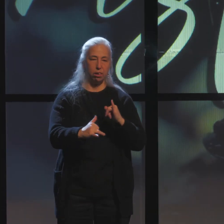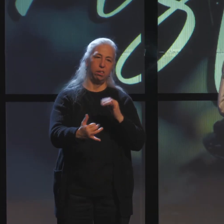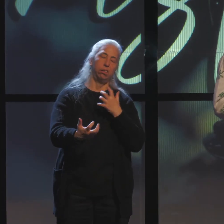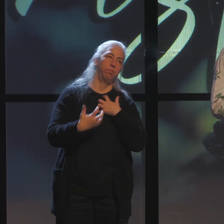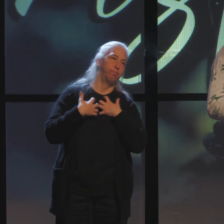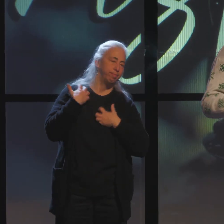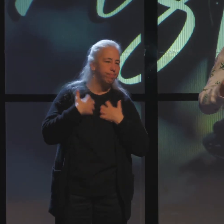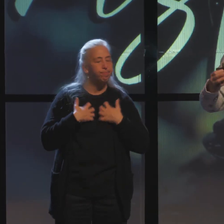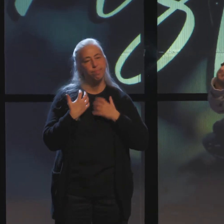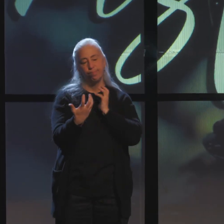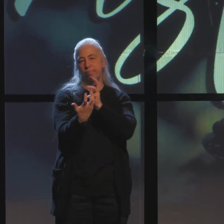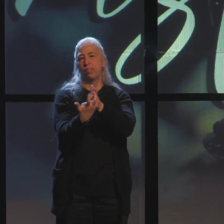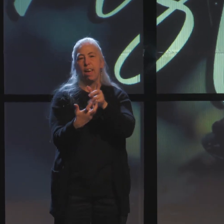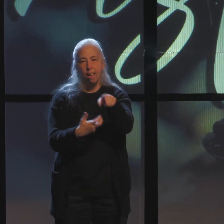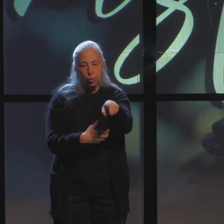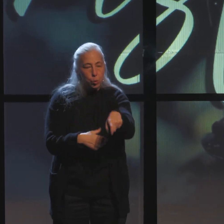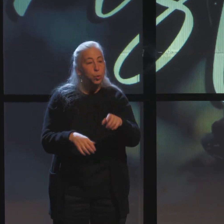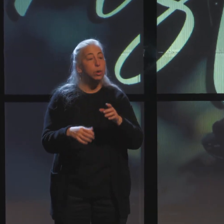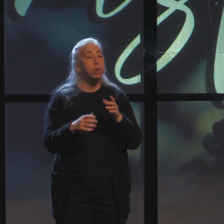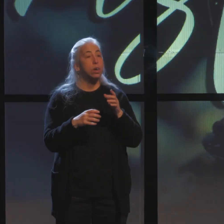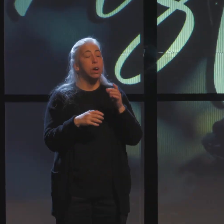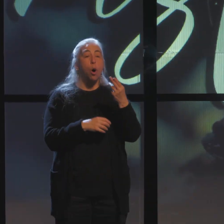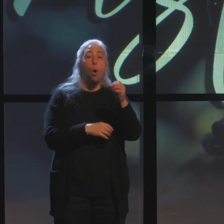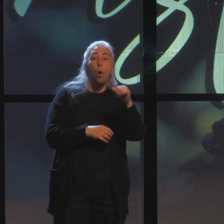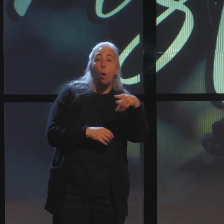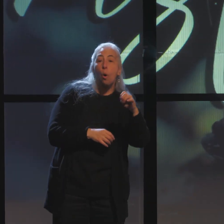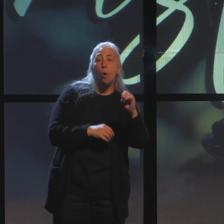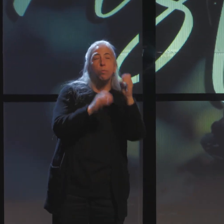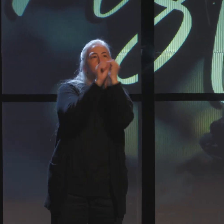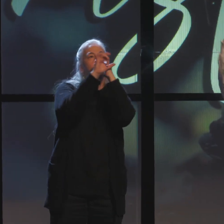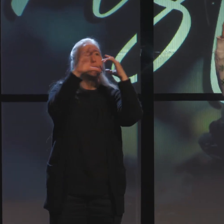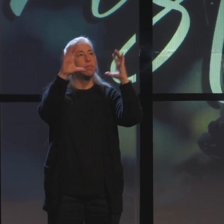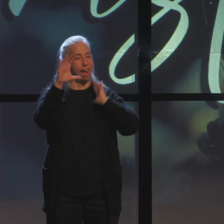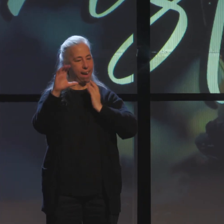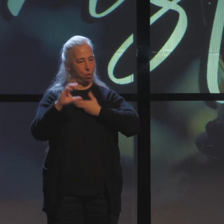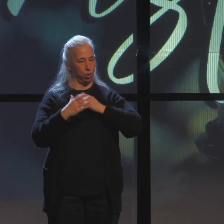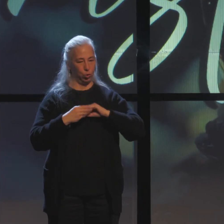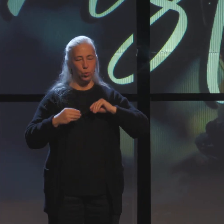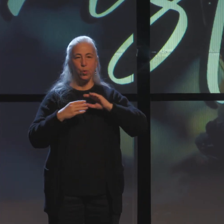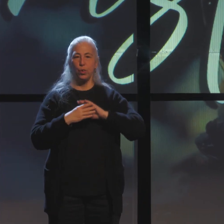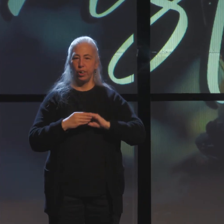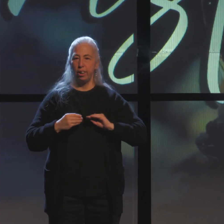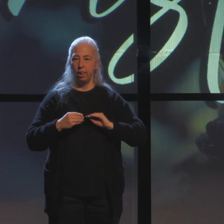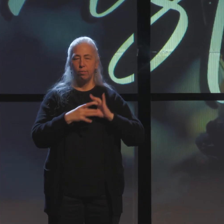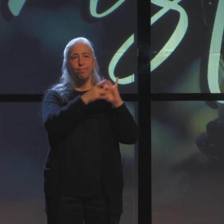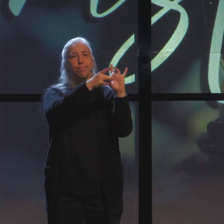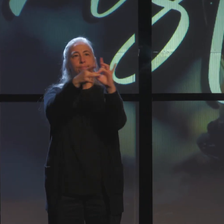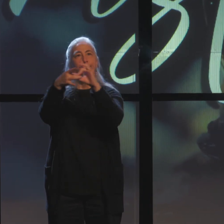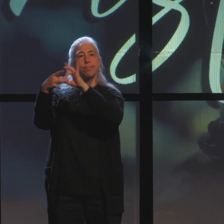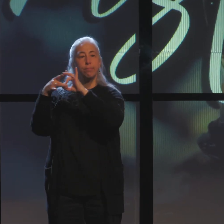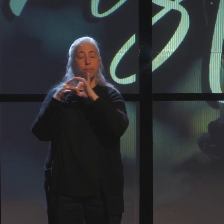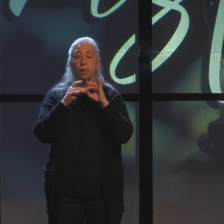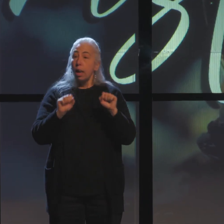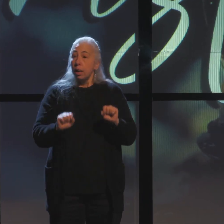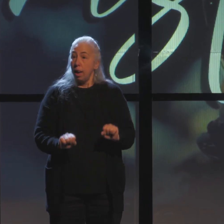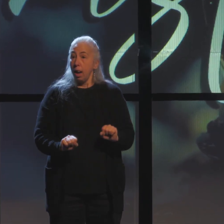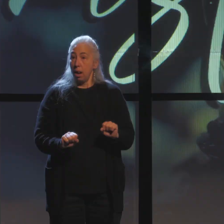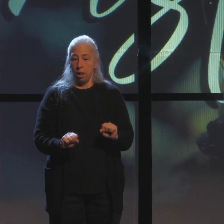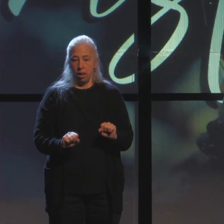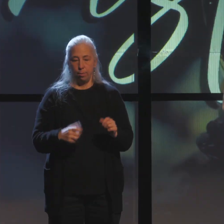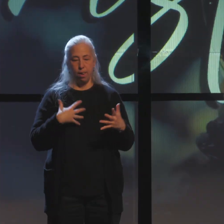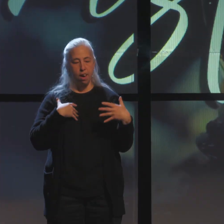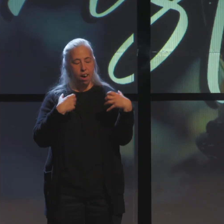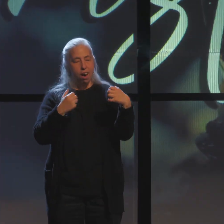to. They're the hopes that we carry together as one. And our story can be healing. Like our